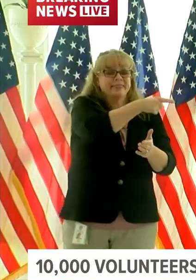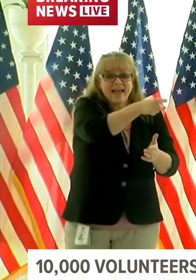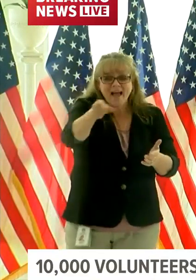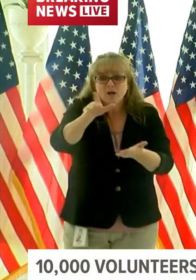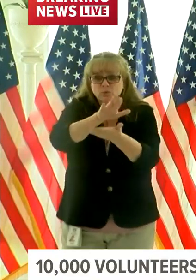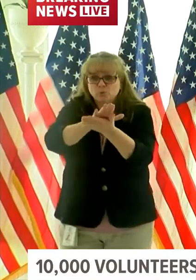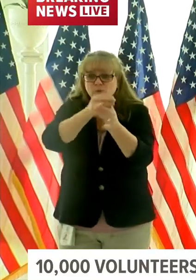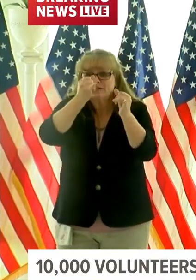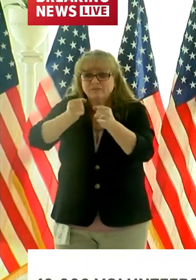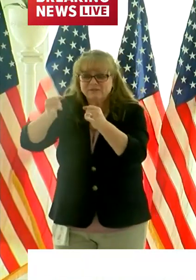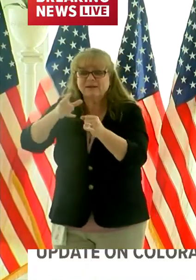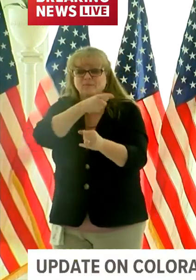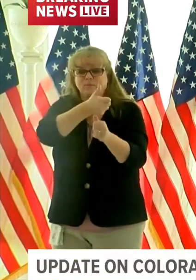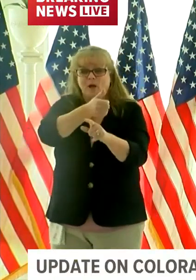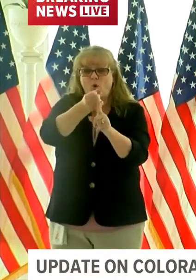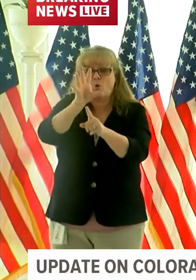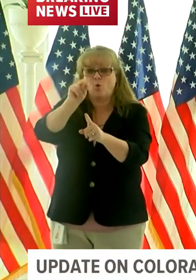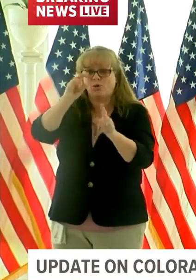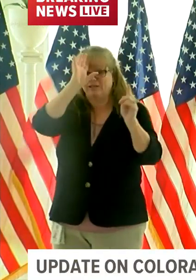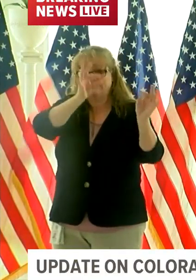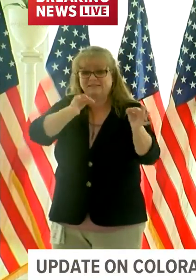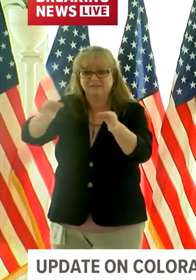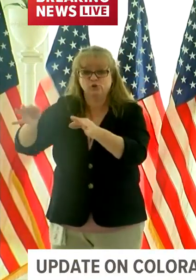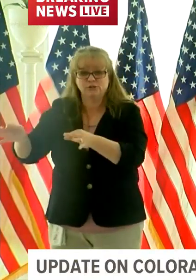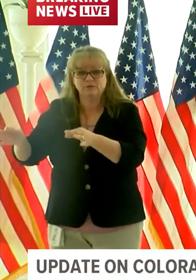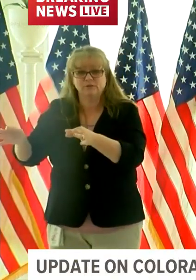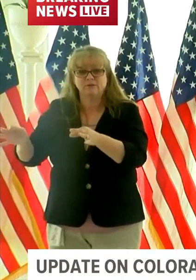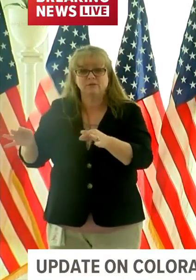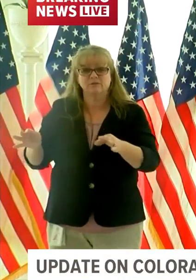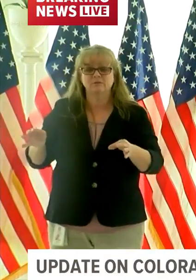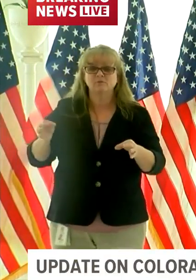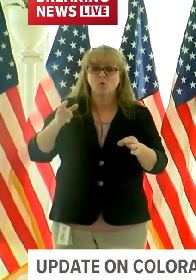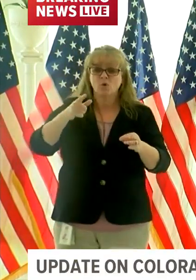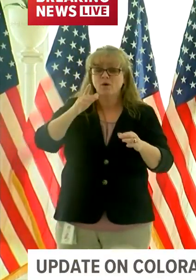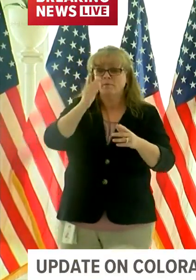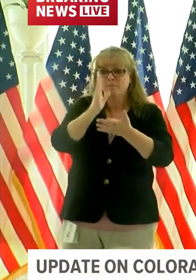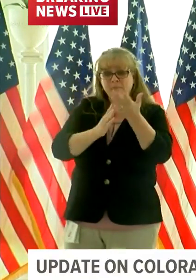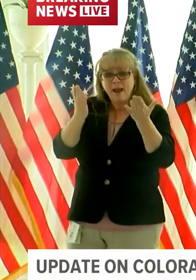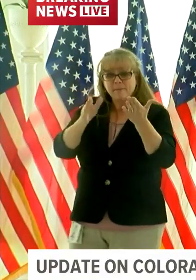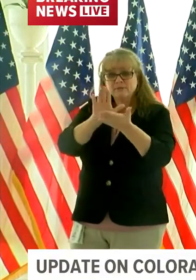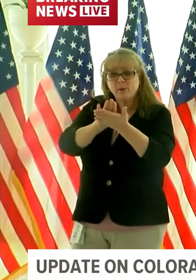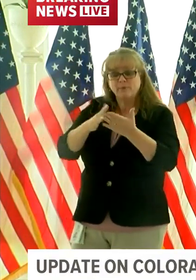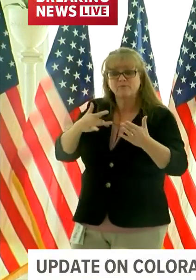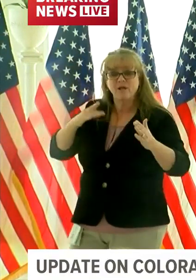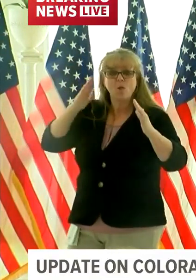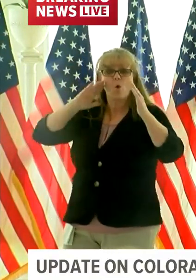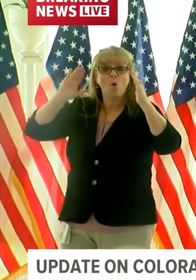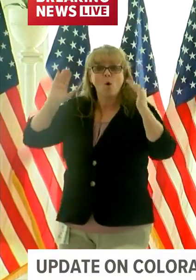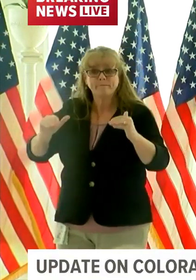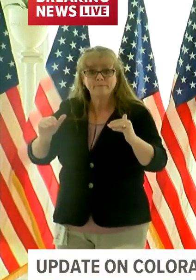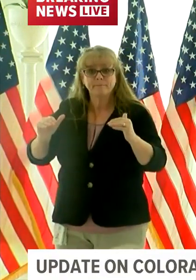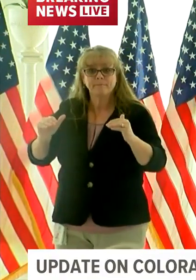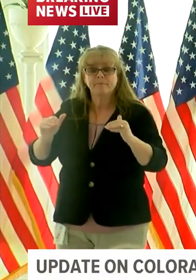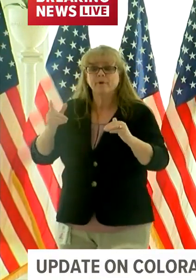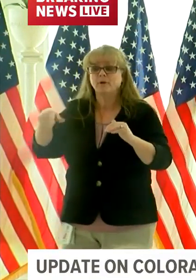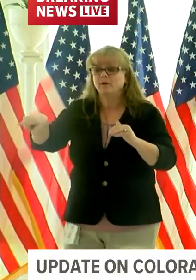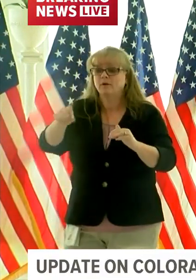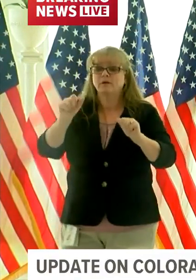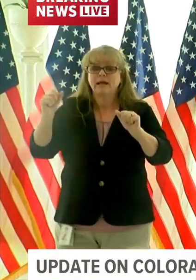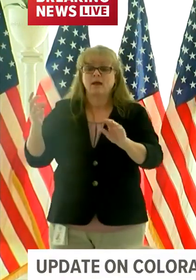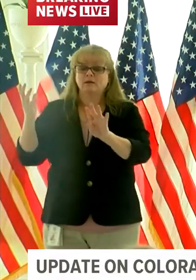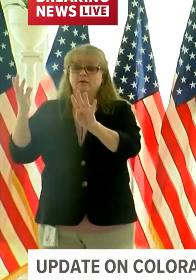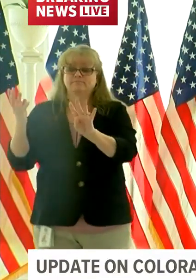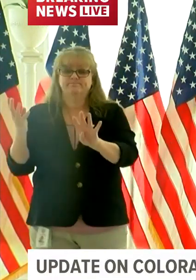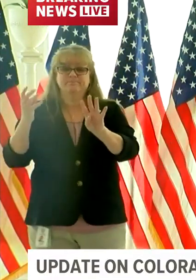are, hopeful that the students will be able to return physically in some way with social distancing at some date early